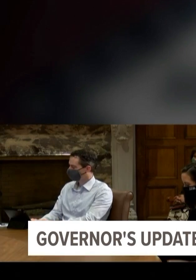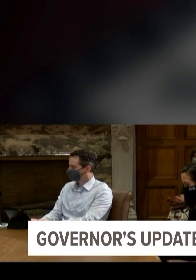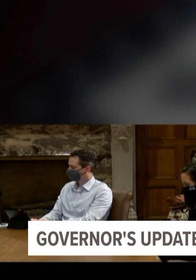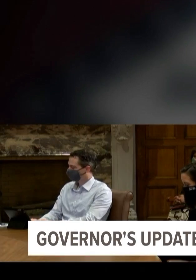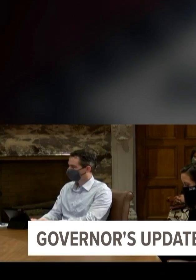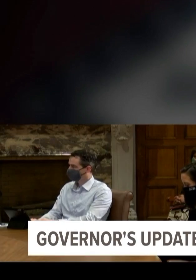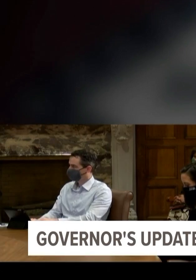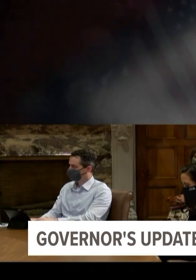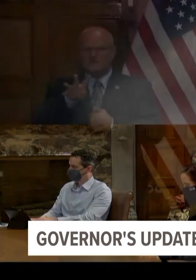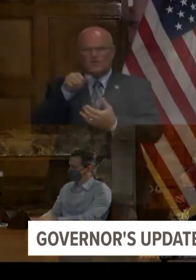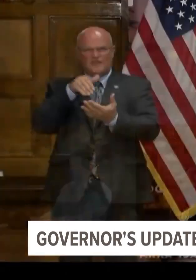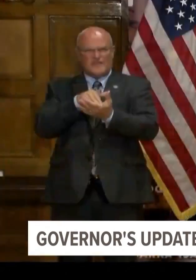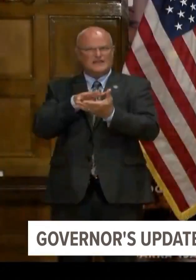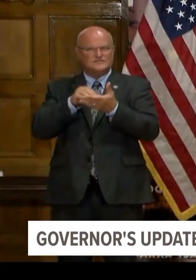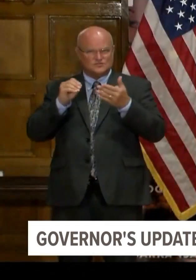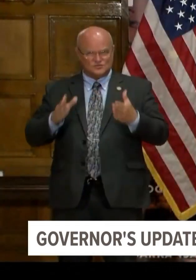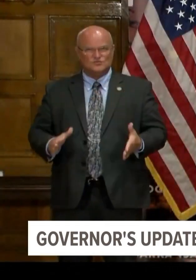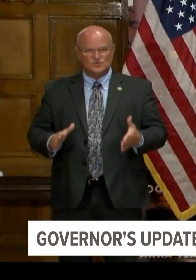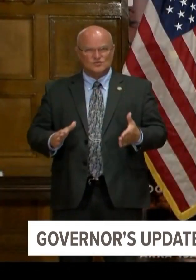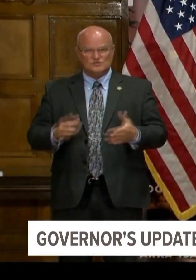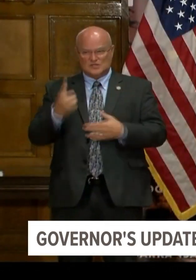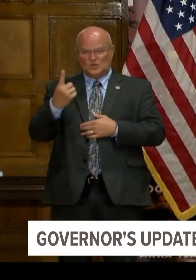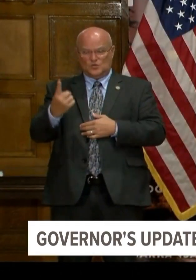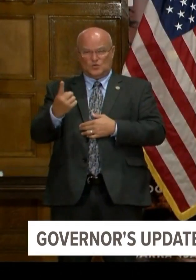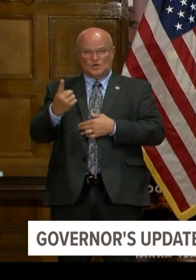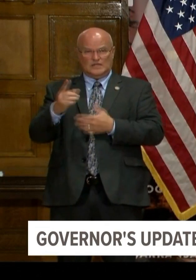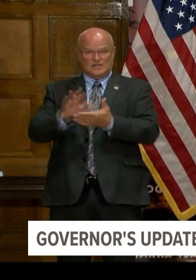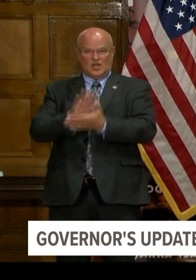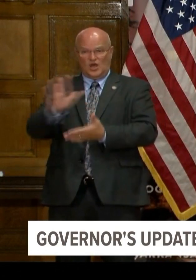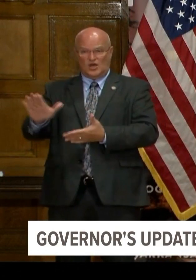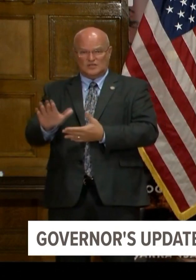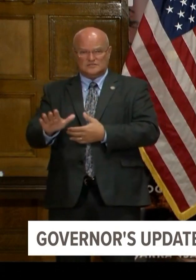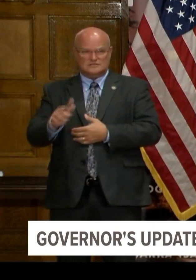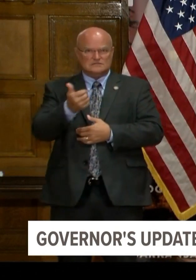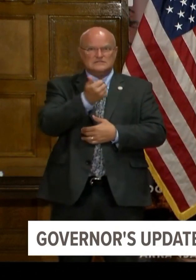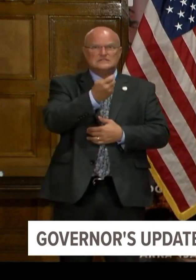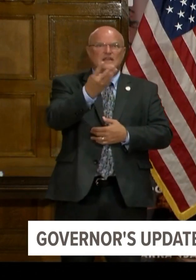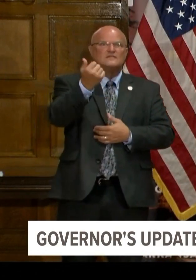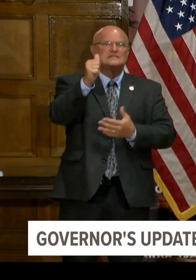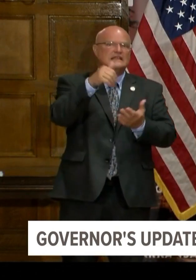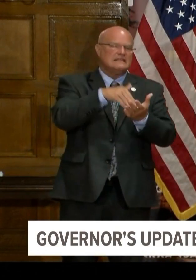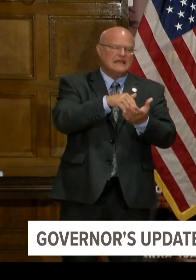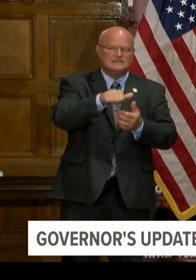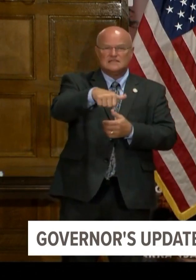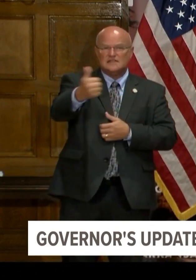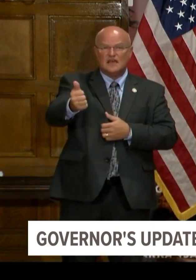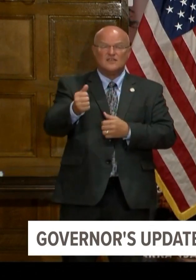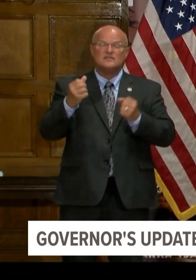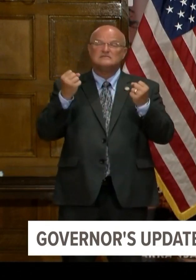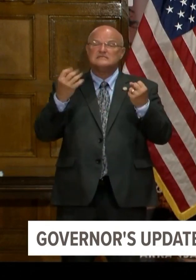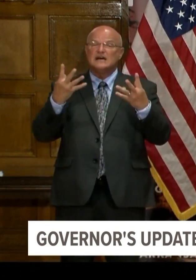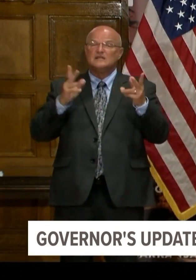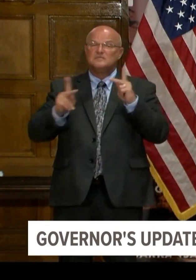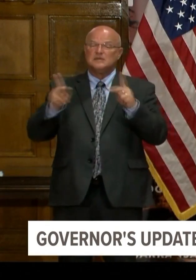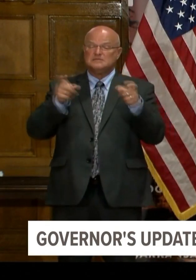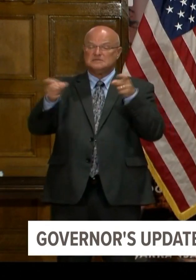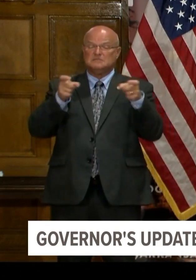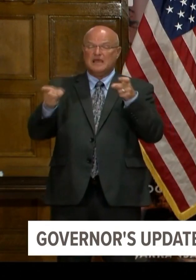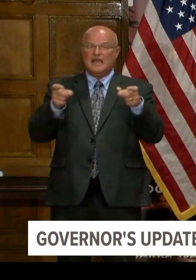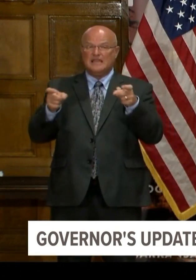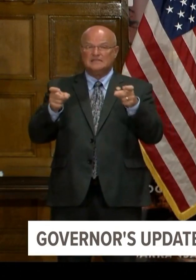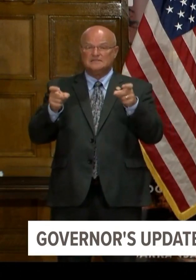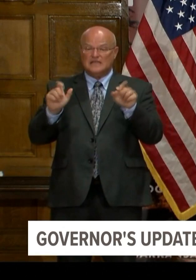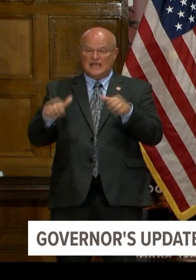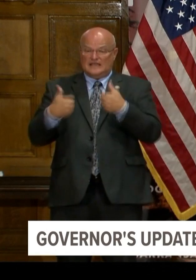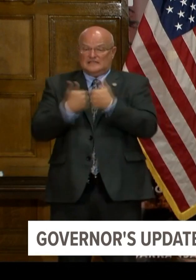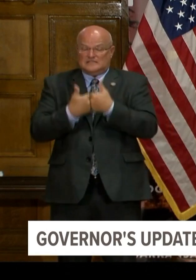24,000 students at one institution and tens of thousands at others, that's a lot to manage. And the biggest